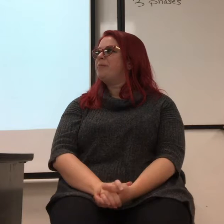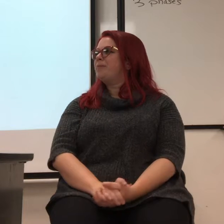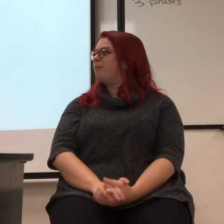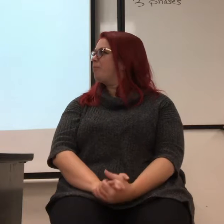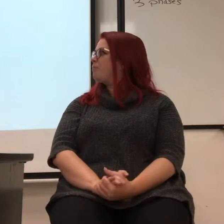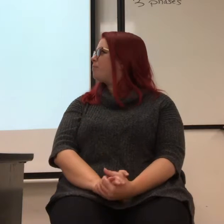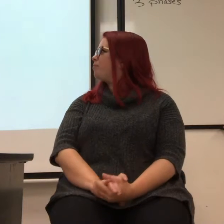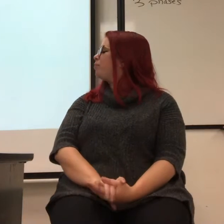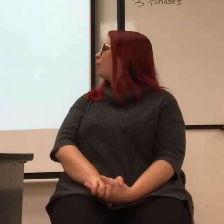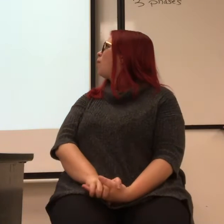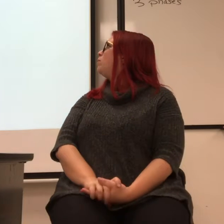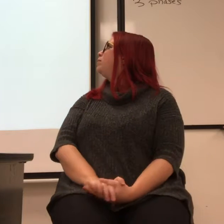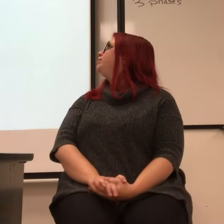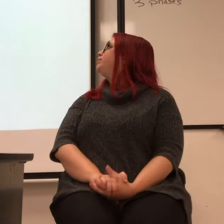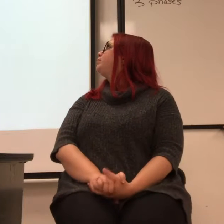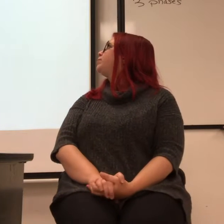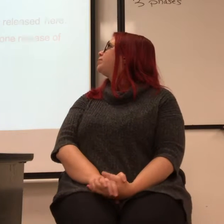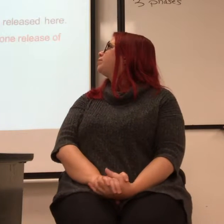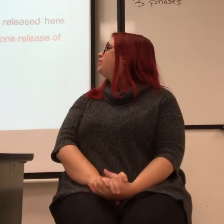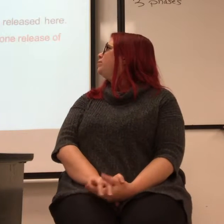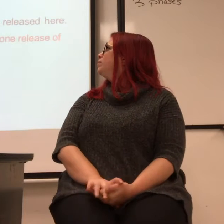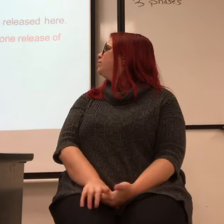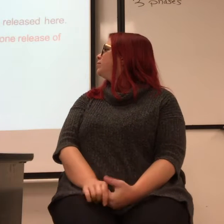let me get my stuff up